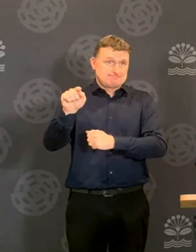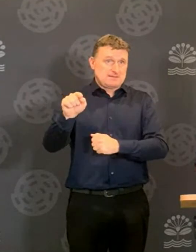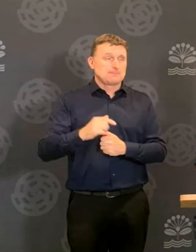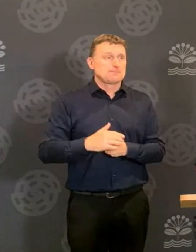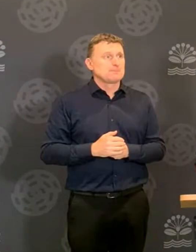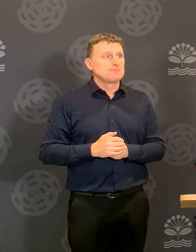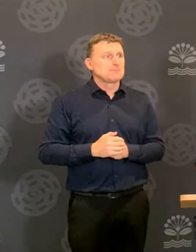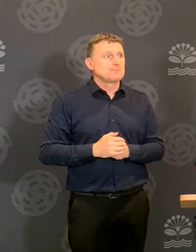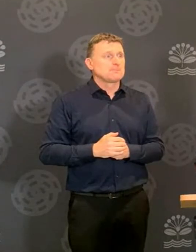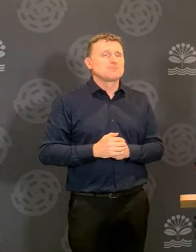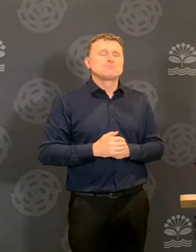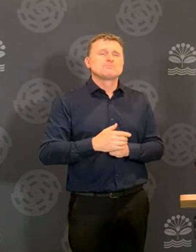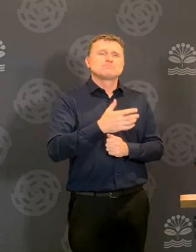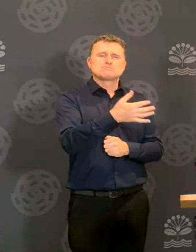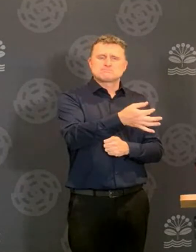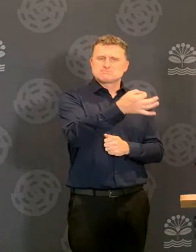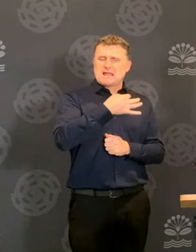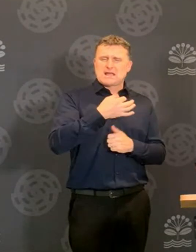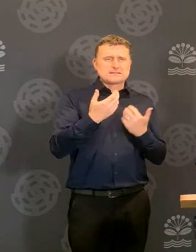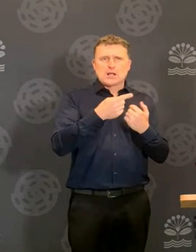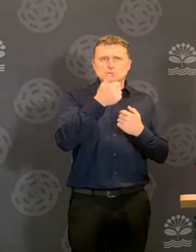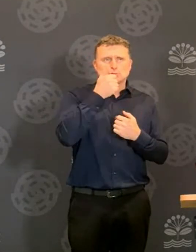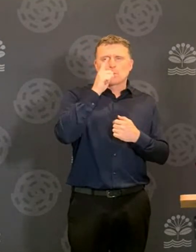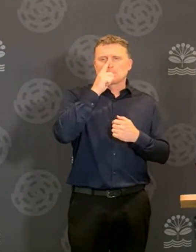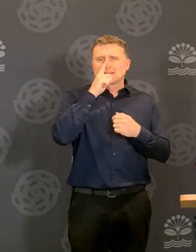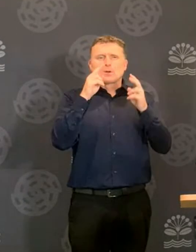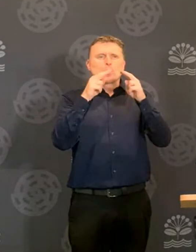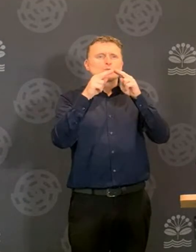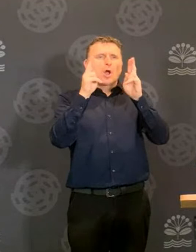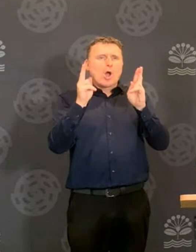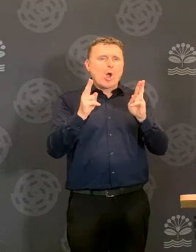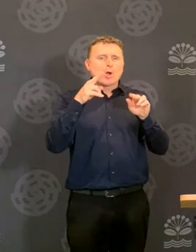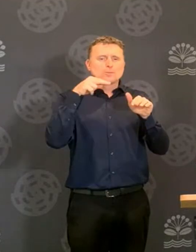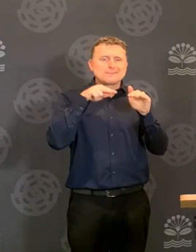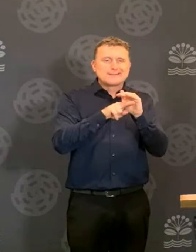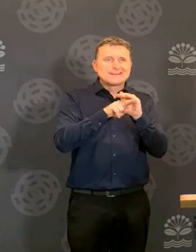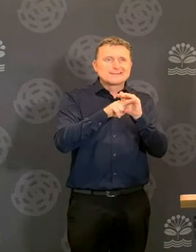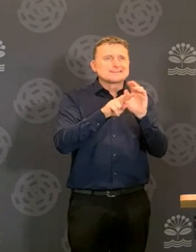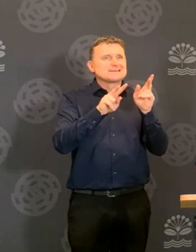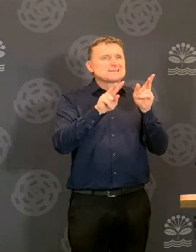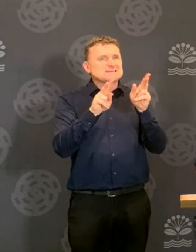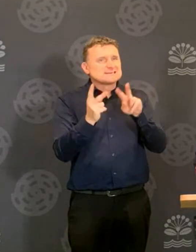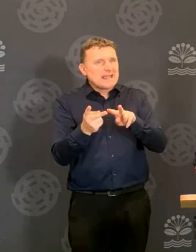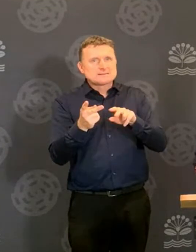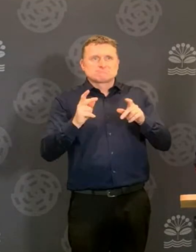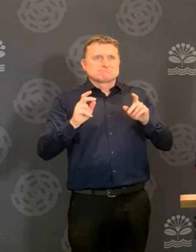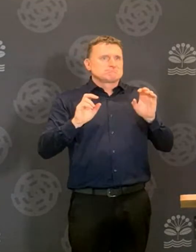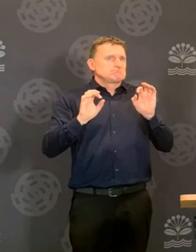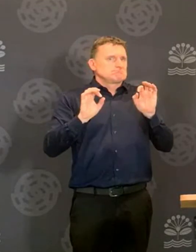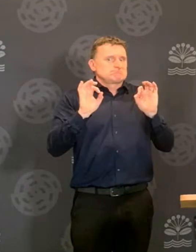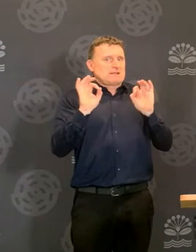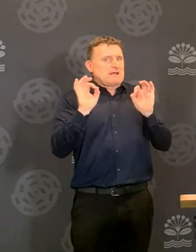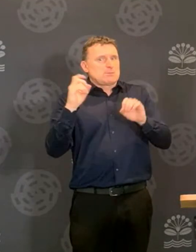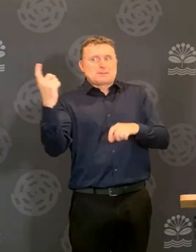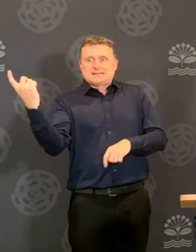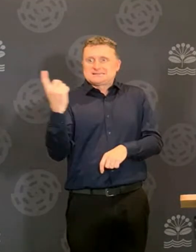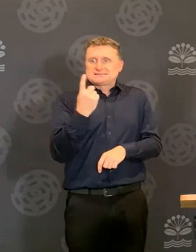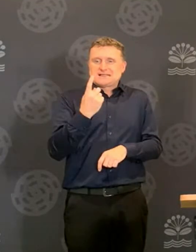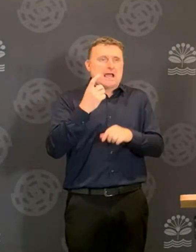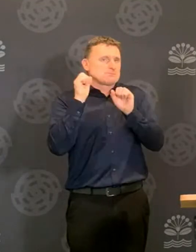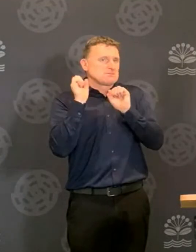people laying dead or injured in their homes because they haven't had friends and family to check